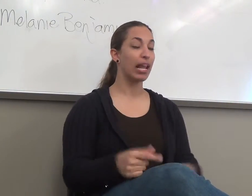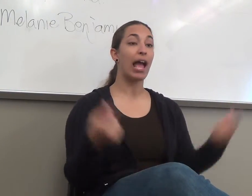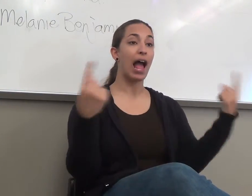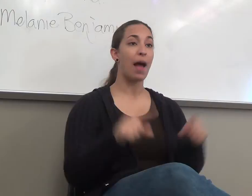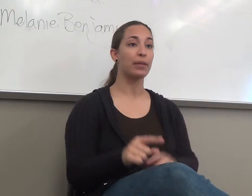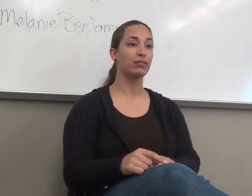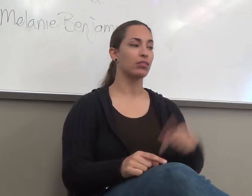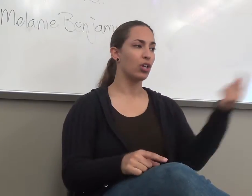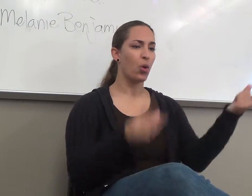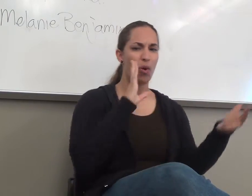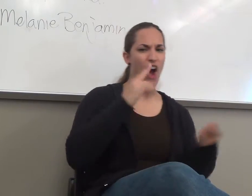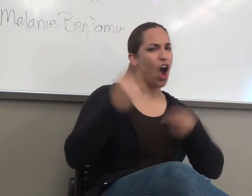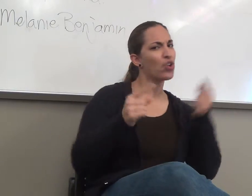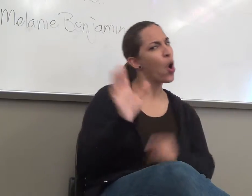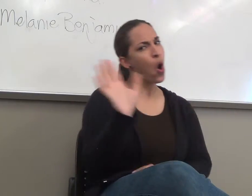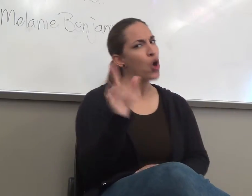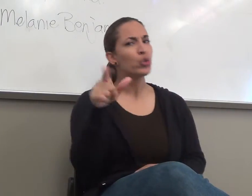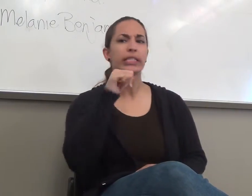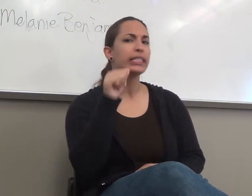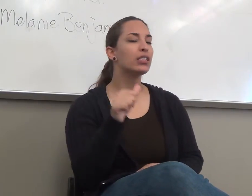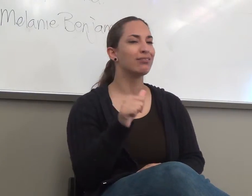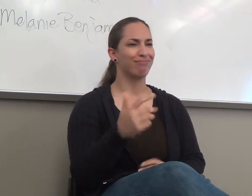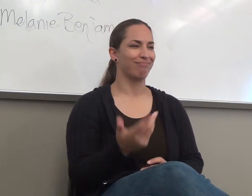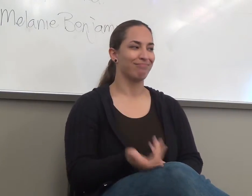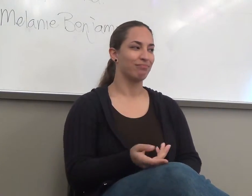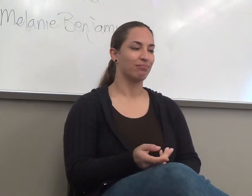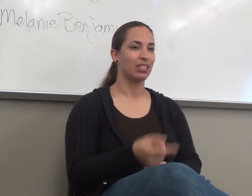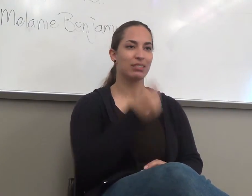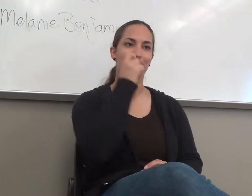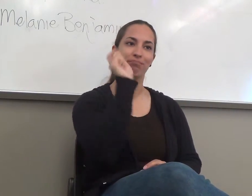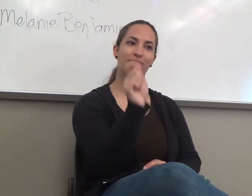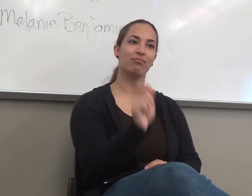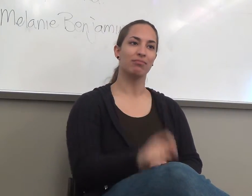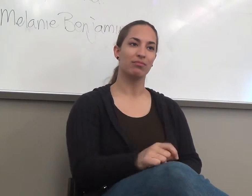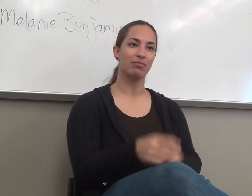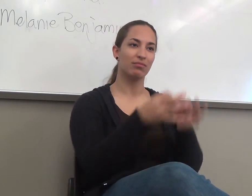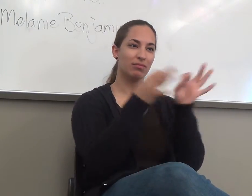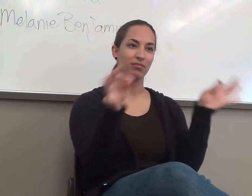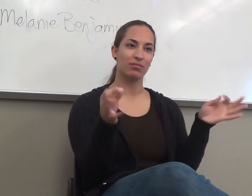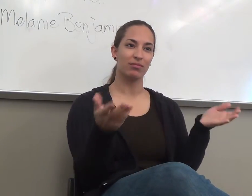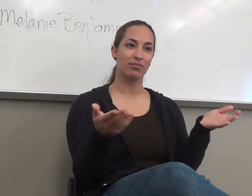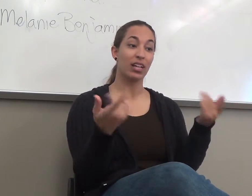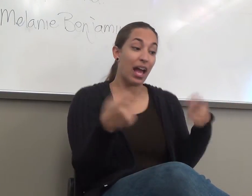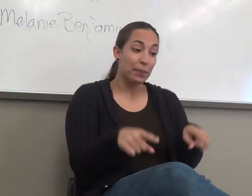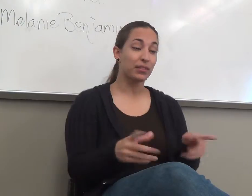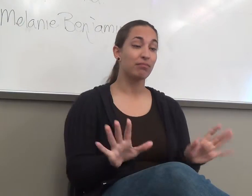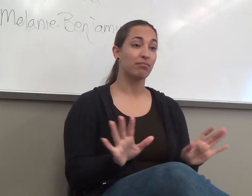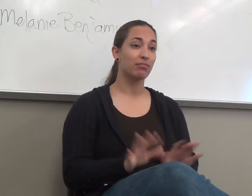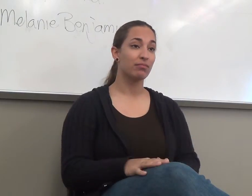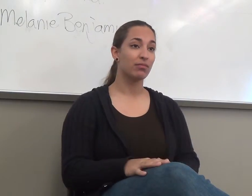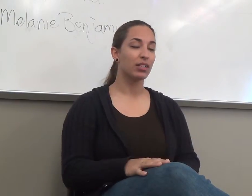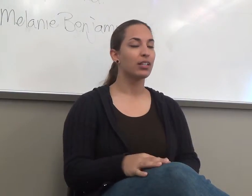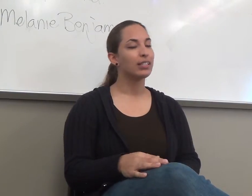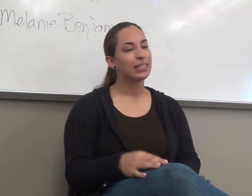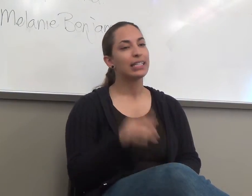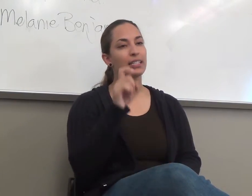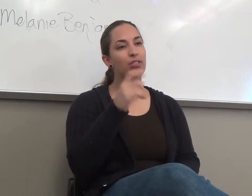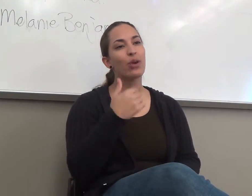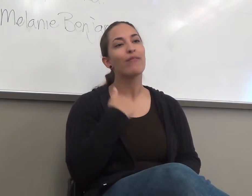argue with you. Yeah, last summer you went to Mexico. That's a fact. That happened. Okay? You need to have a reason in your